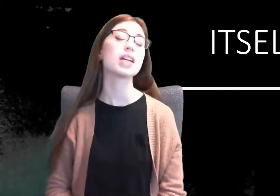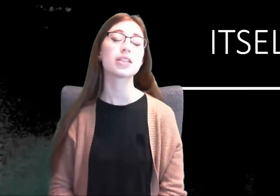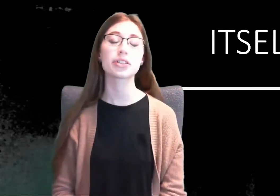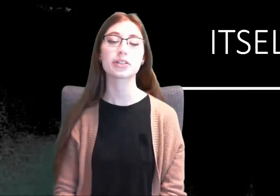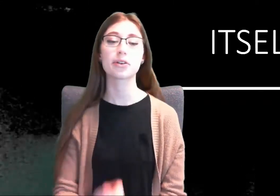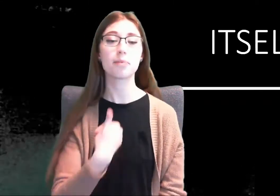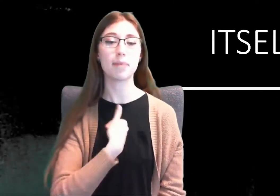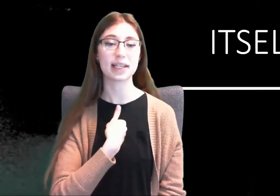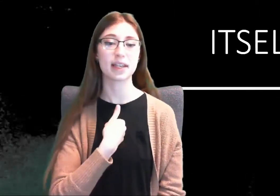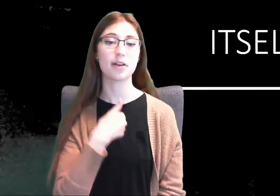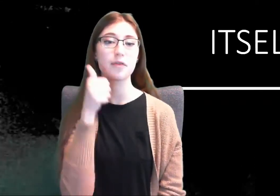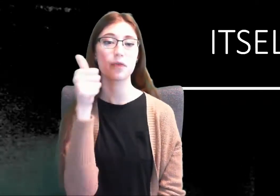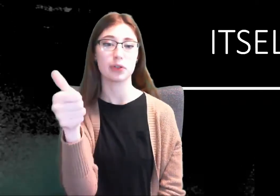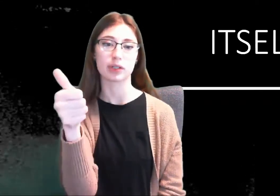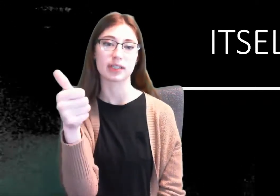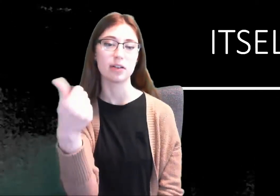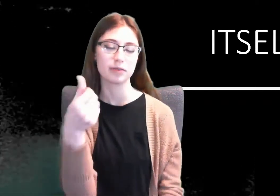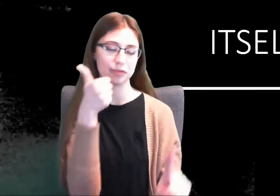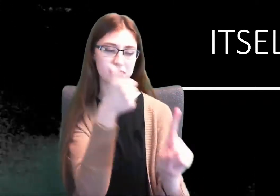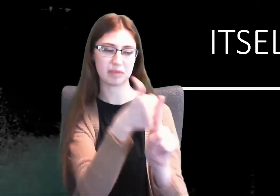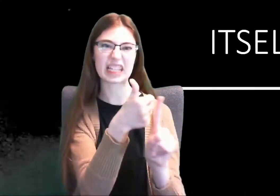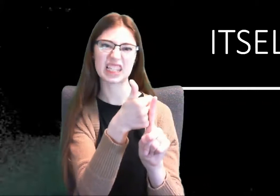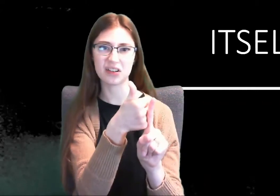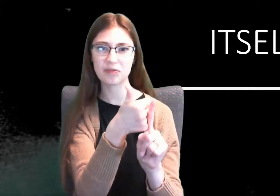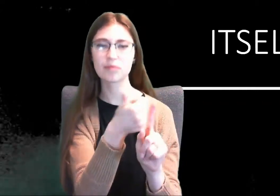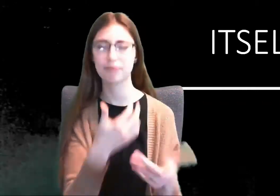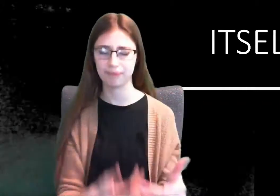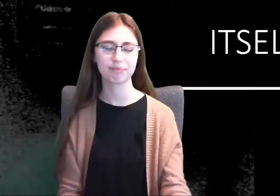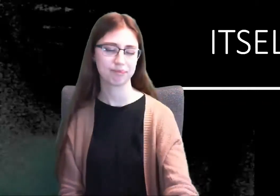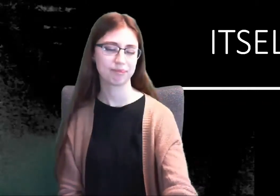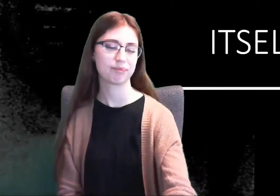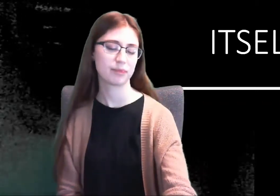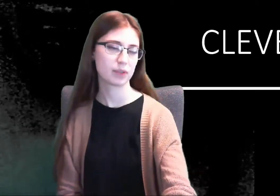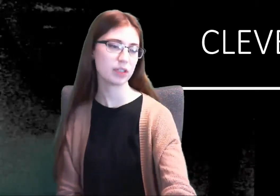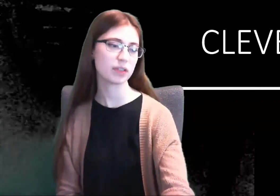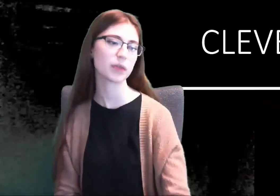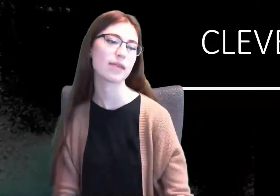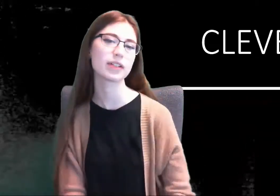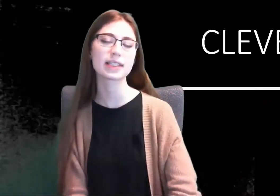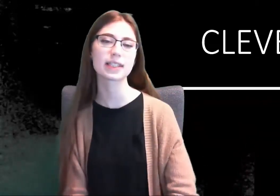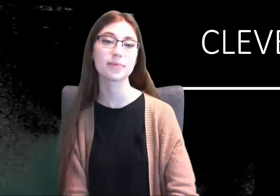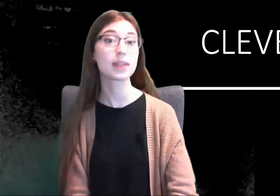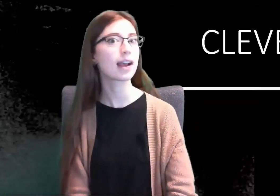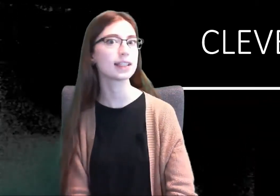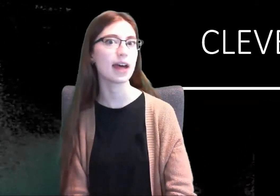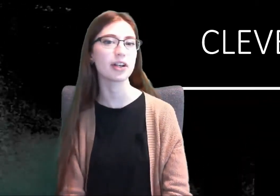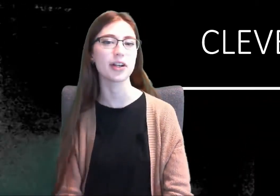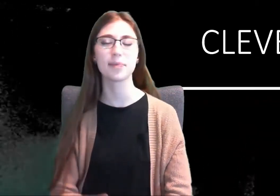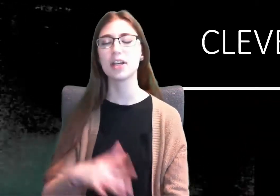There's also myself, yourself, itself. Just for reference. Clever. So you're